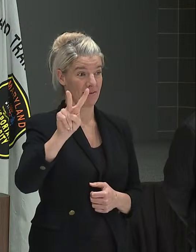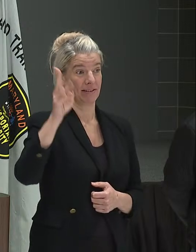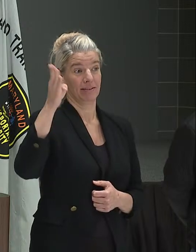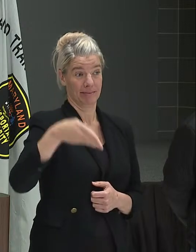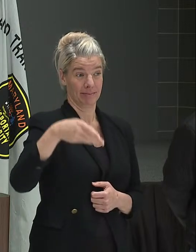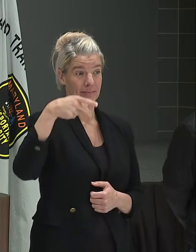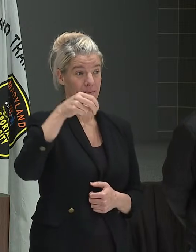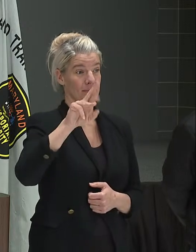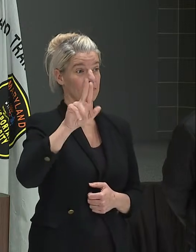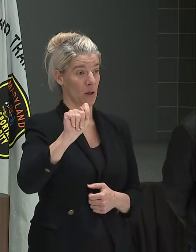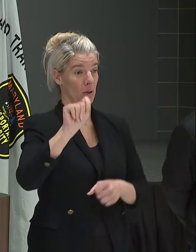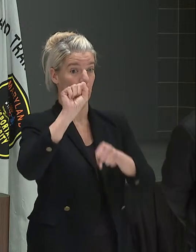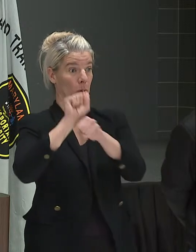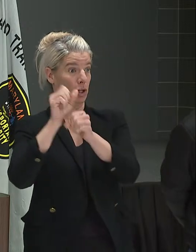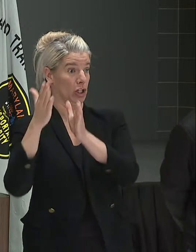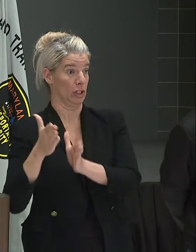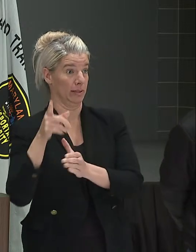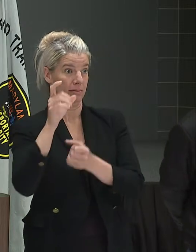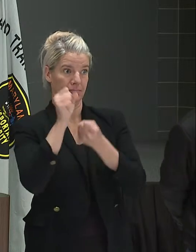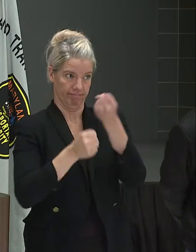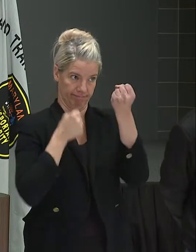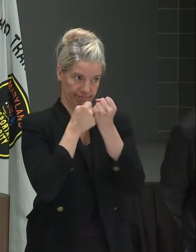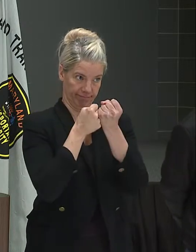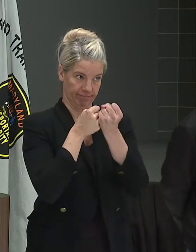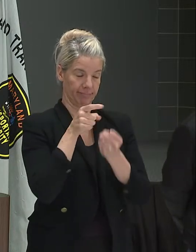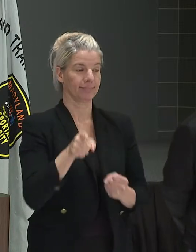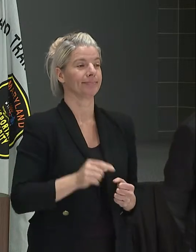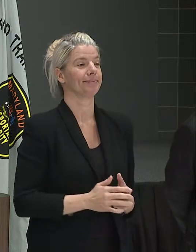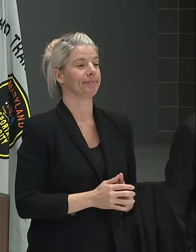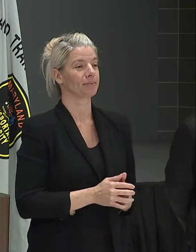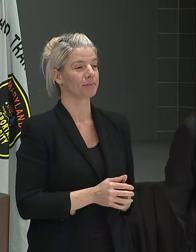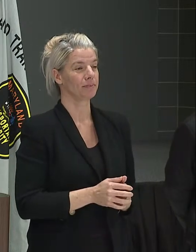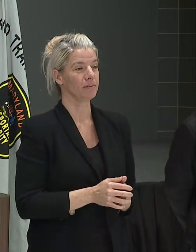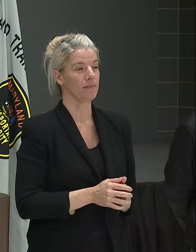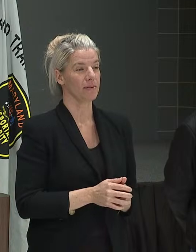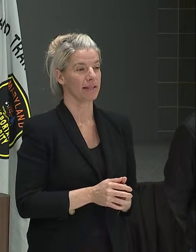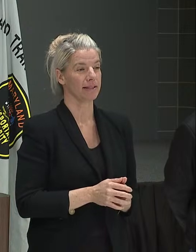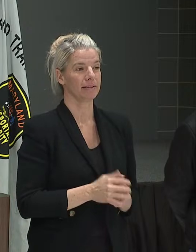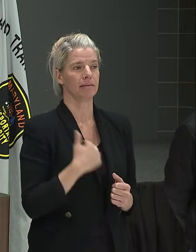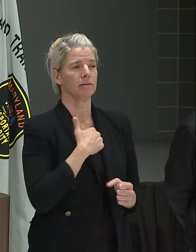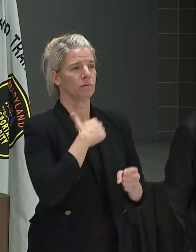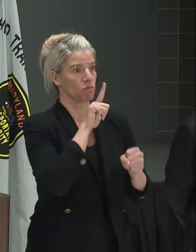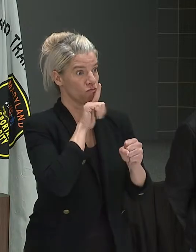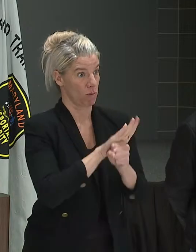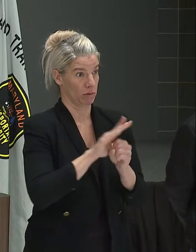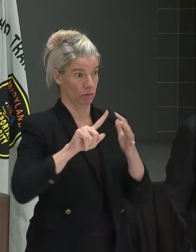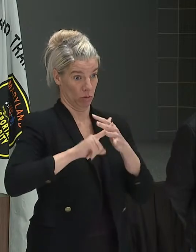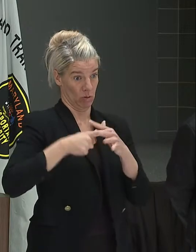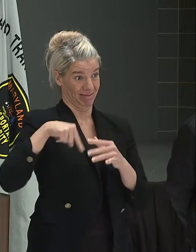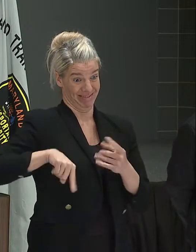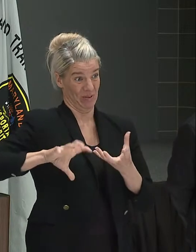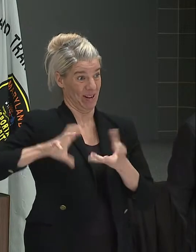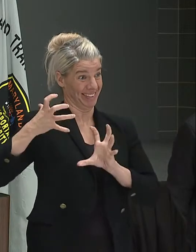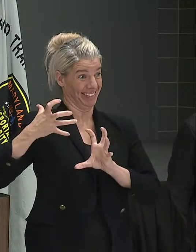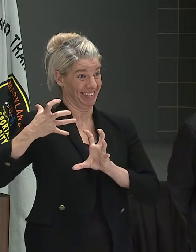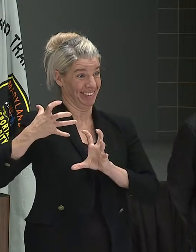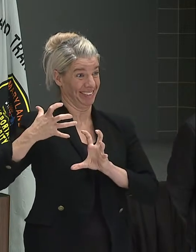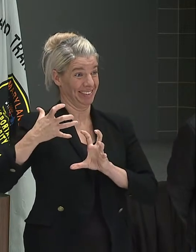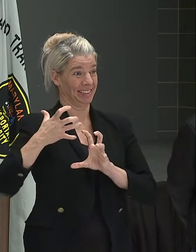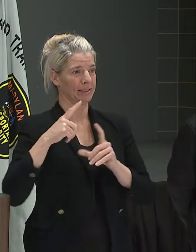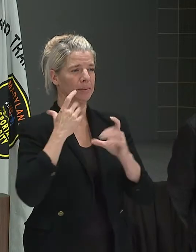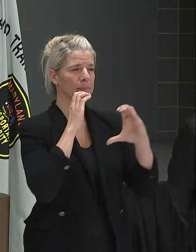labor.maryland.gov/port-worker-support. And look, we promised at the start of this crisis that we wouldn't just be